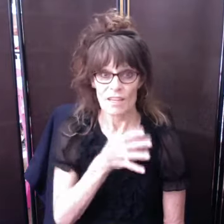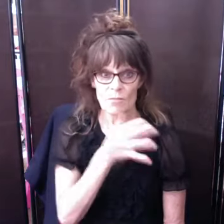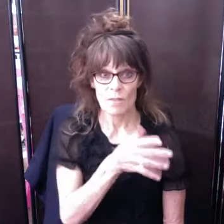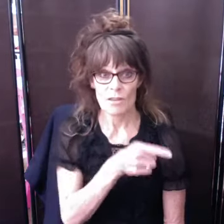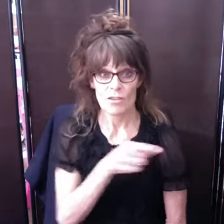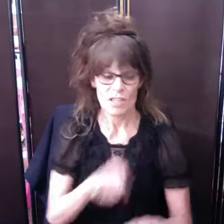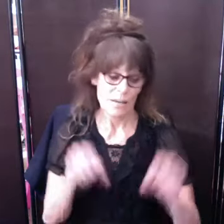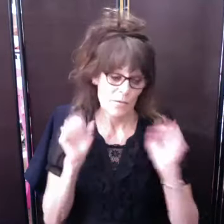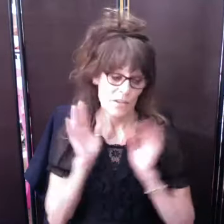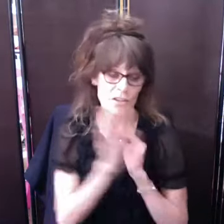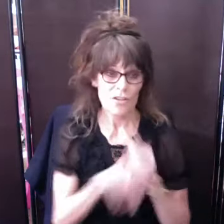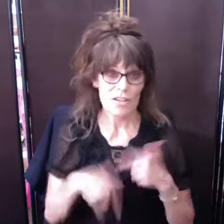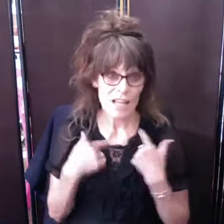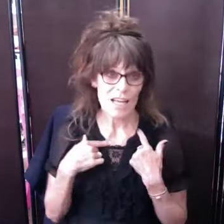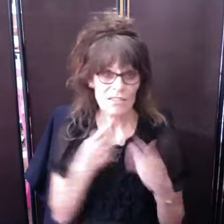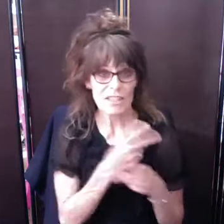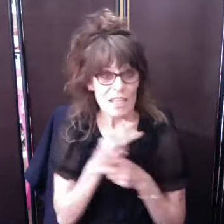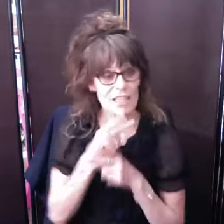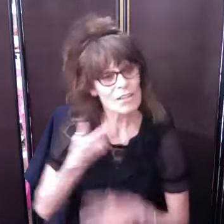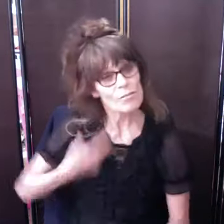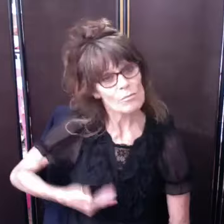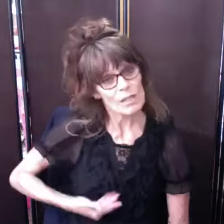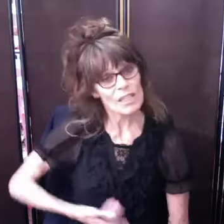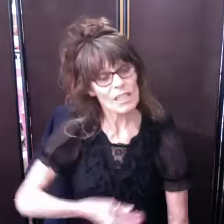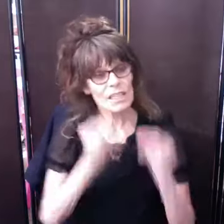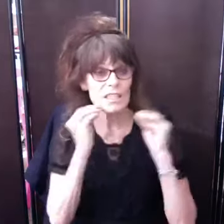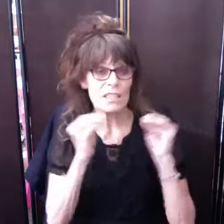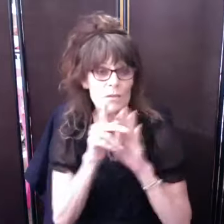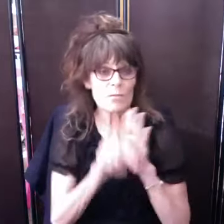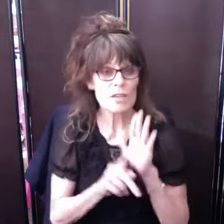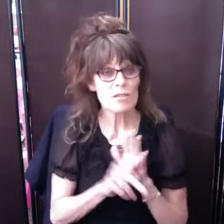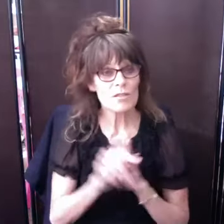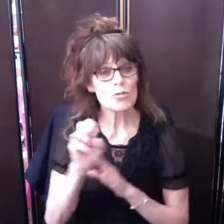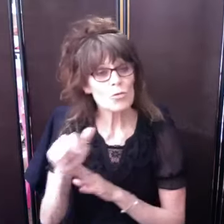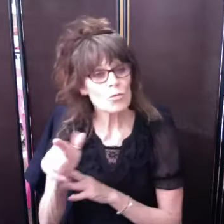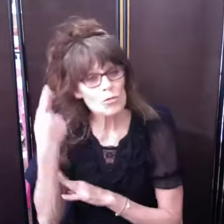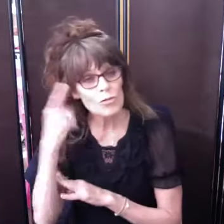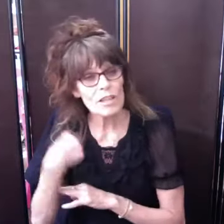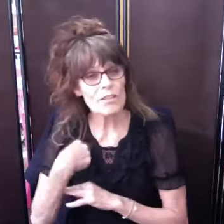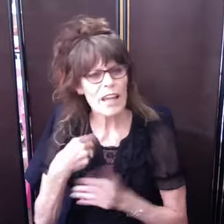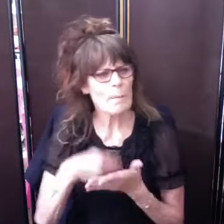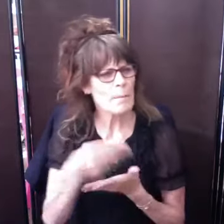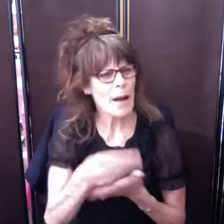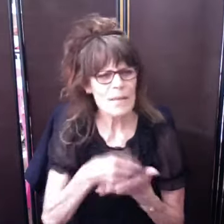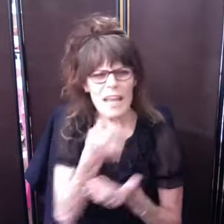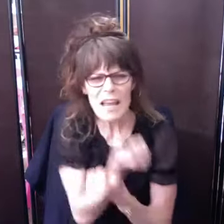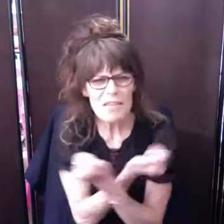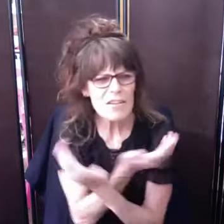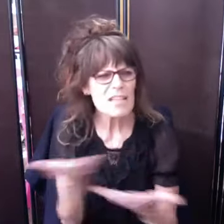of her life to raise me, give me all those principles and tools for living, and certainly bought me everything I ever wanted or needed. I hadn't been